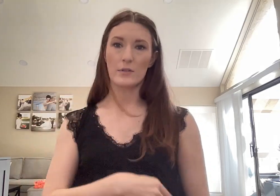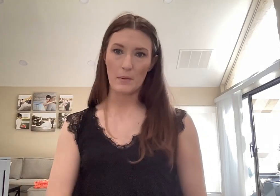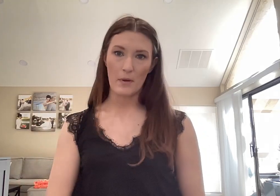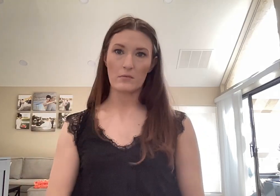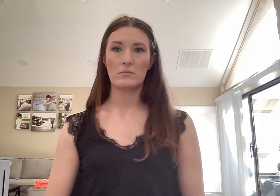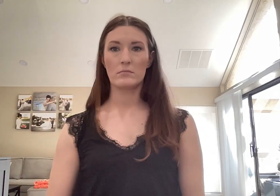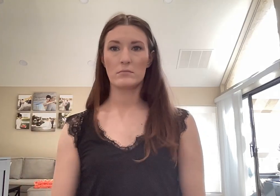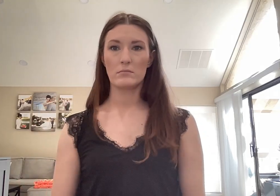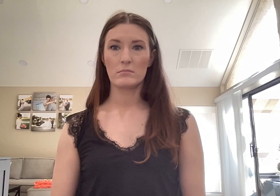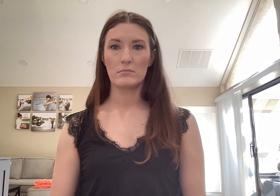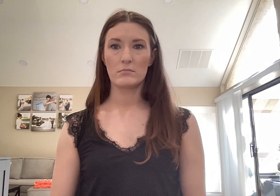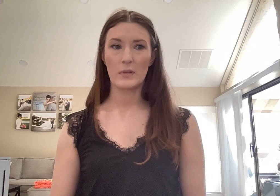seatbelt.